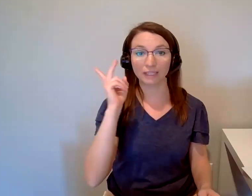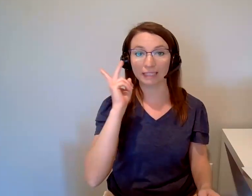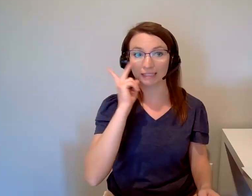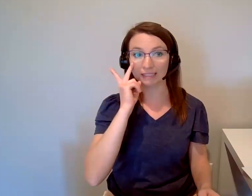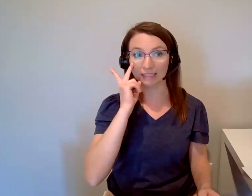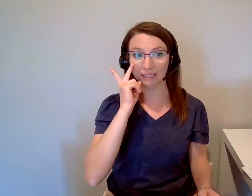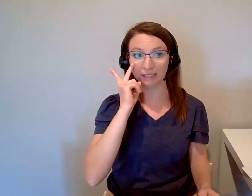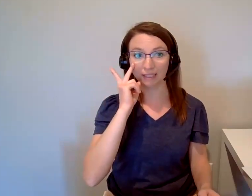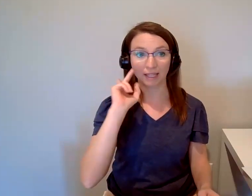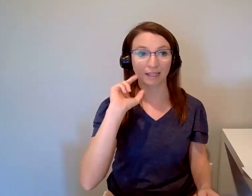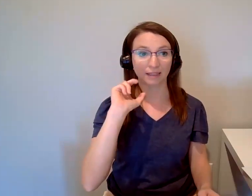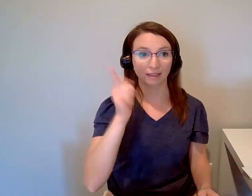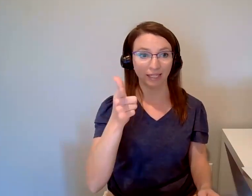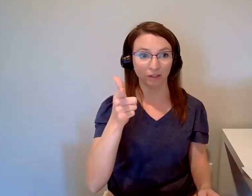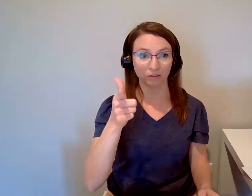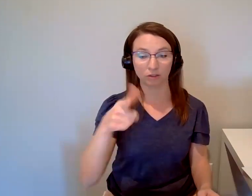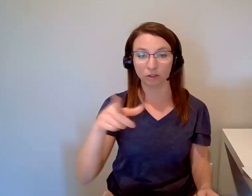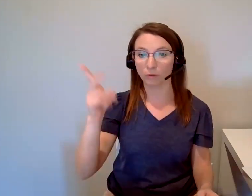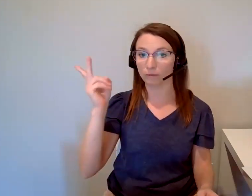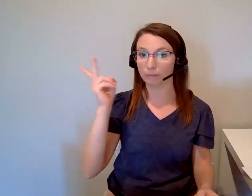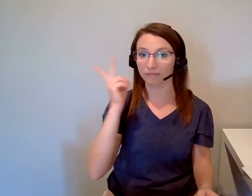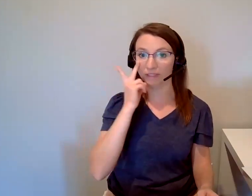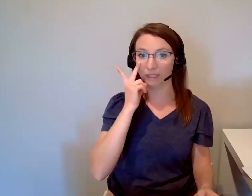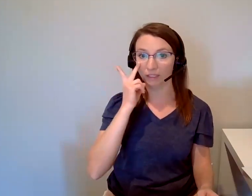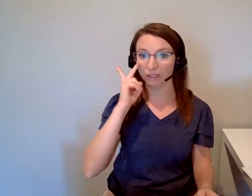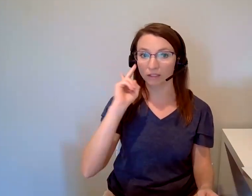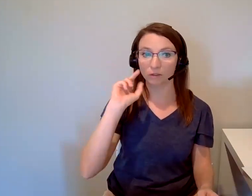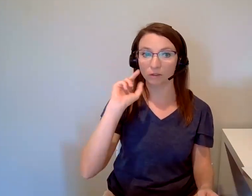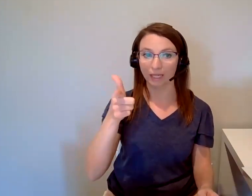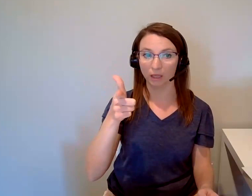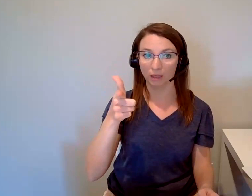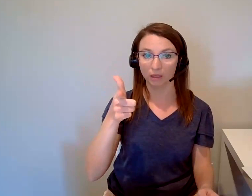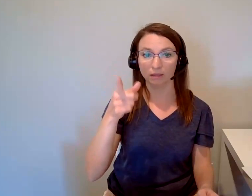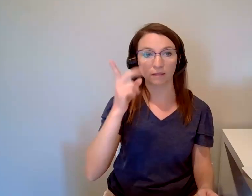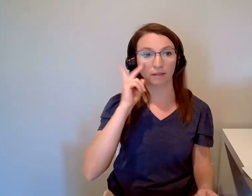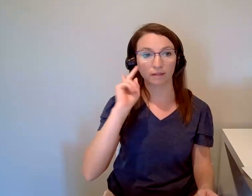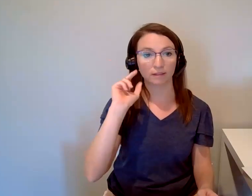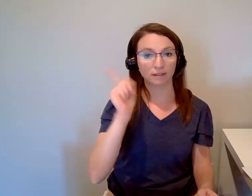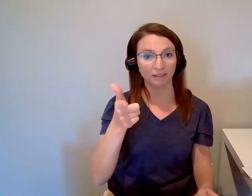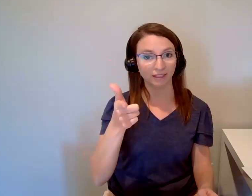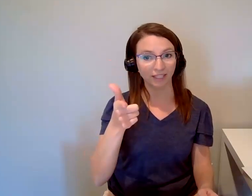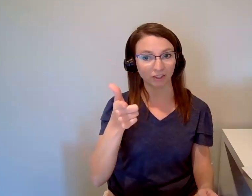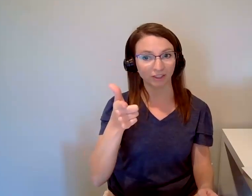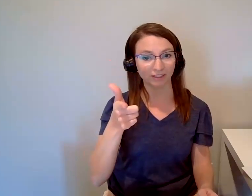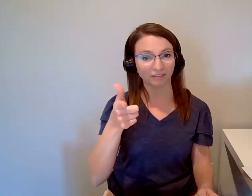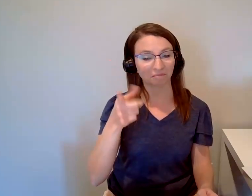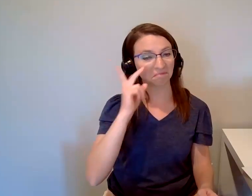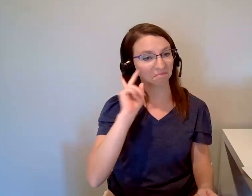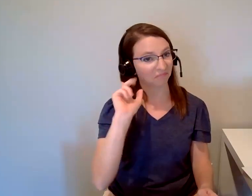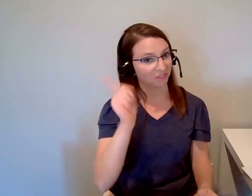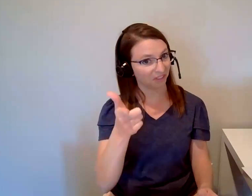signing see later. So you're going from a V to an L. See you later. See you